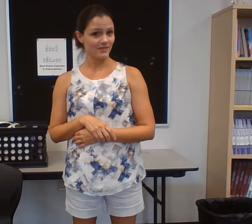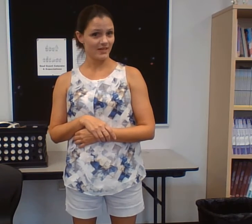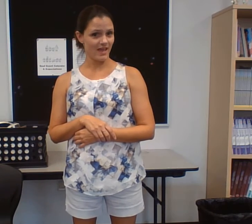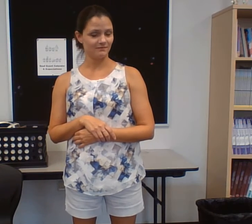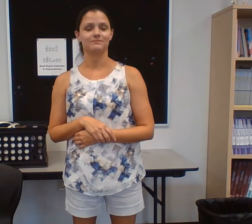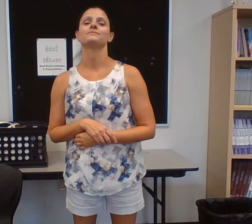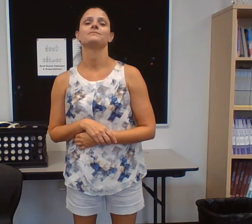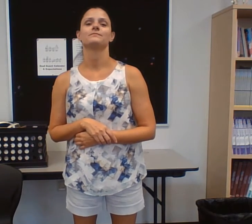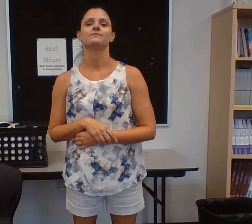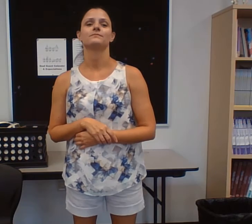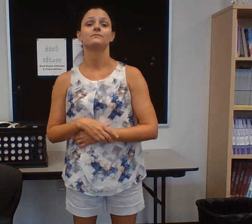Again.